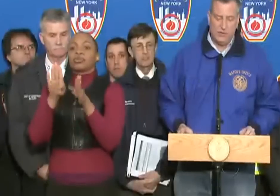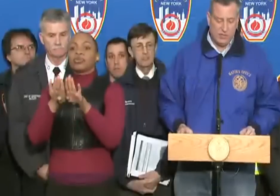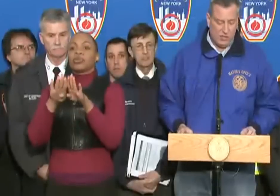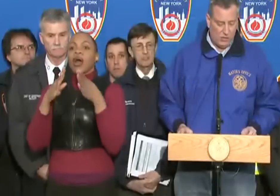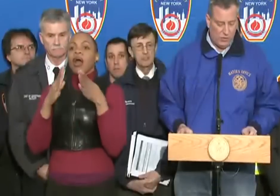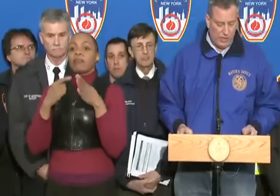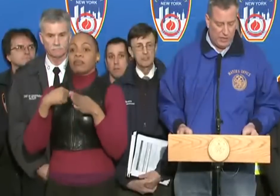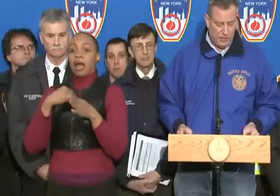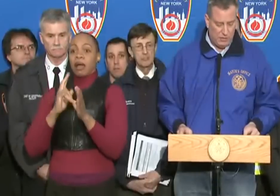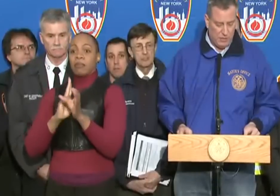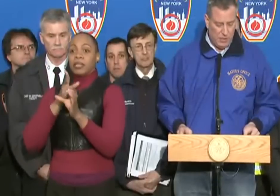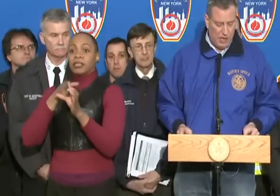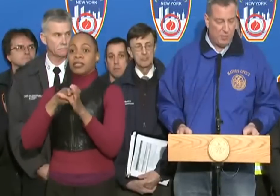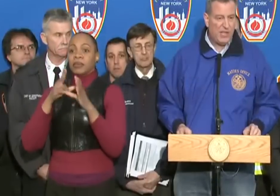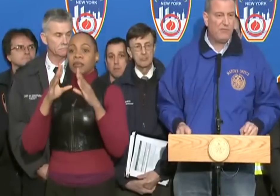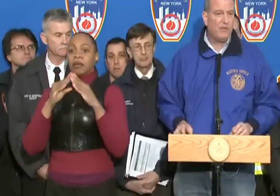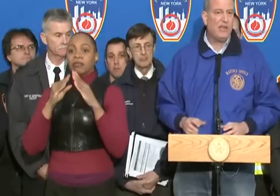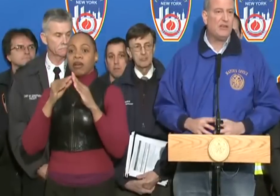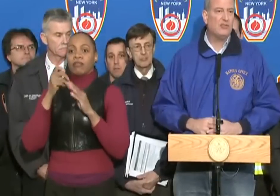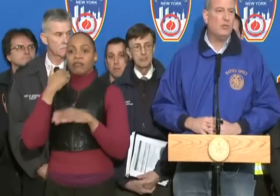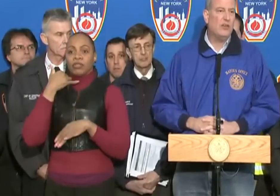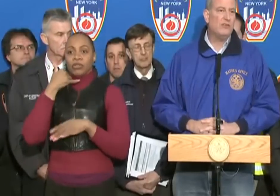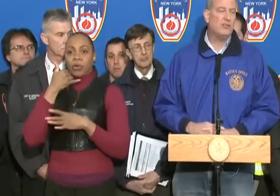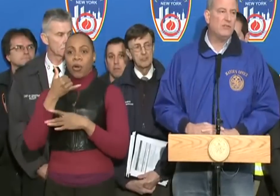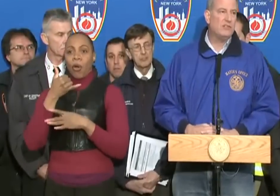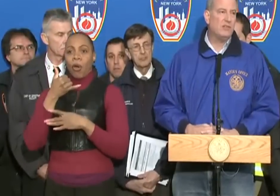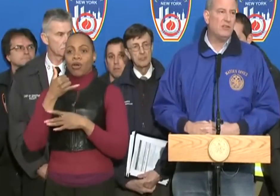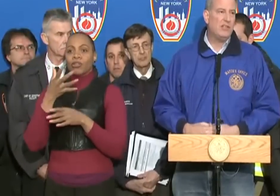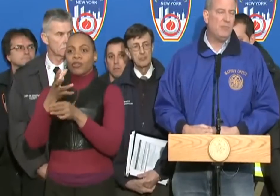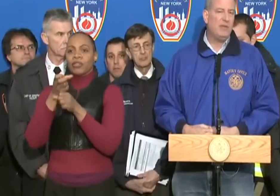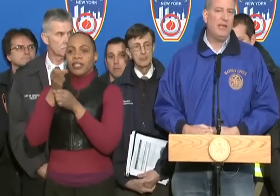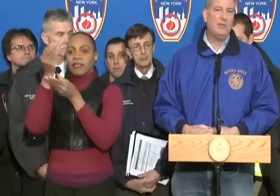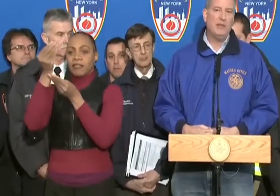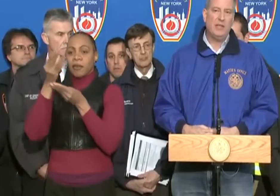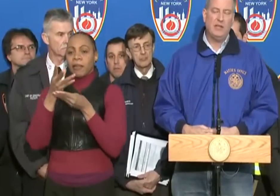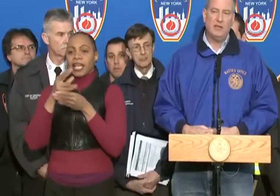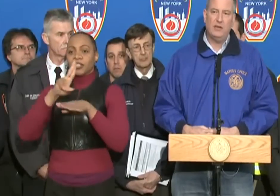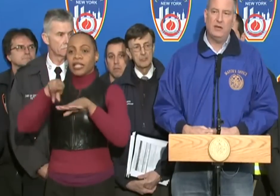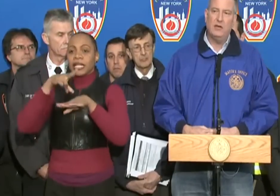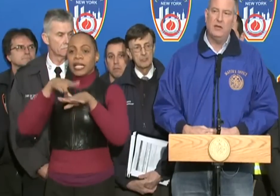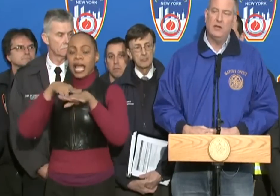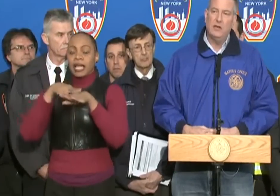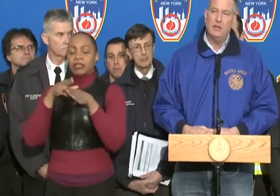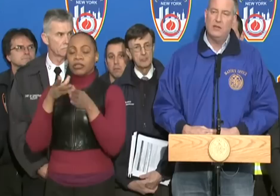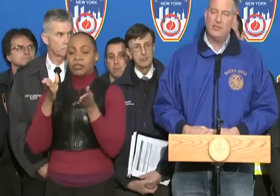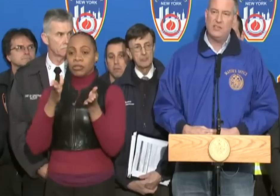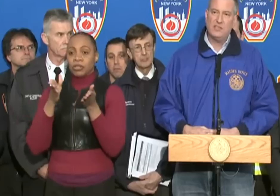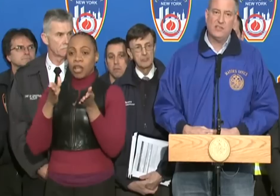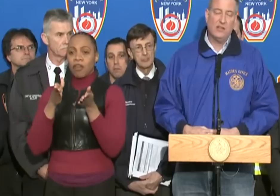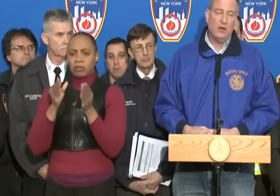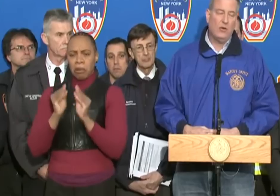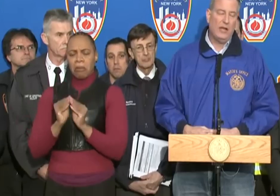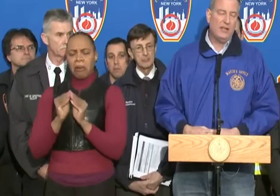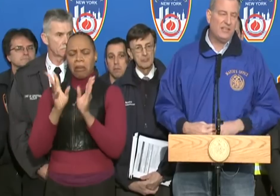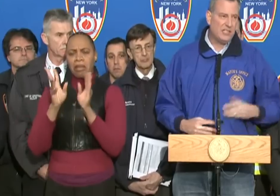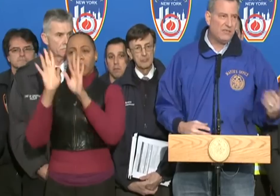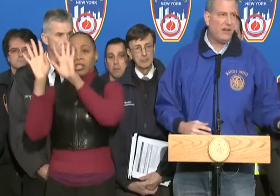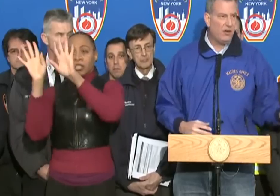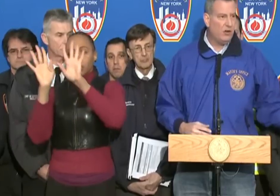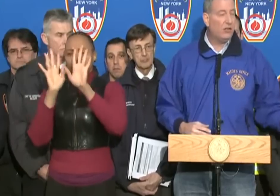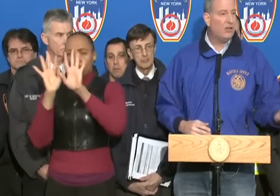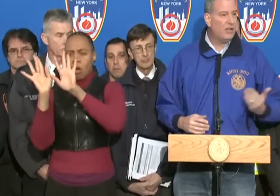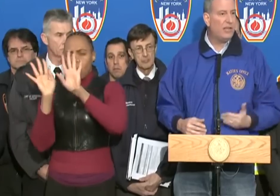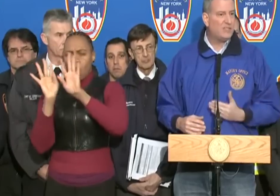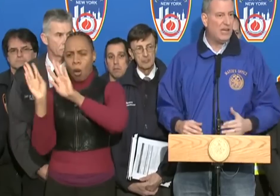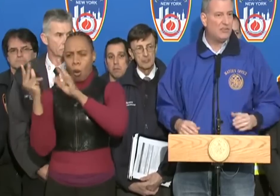that conference call. We got the update from the National Weather Service around 10 p.m. that made clear that just as the snow had